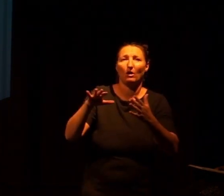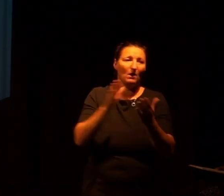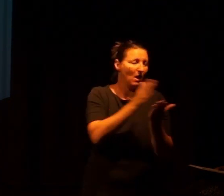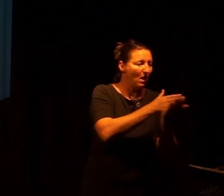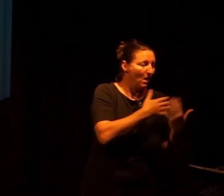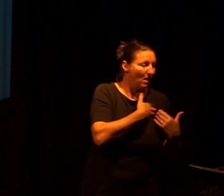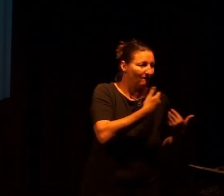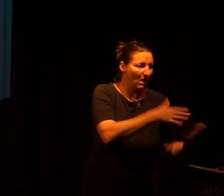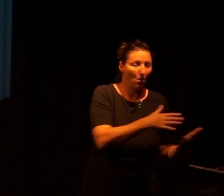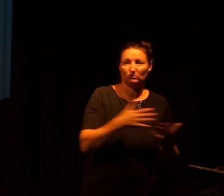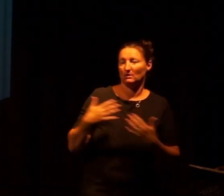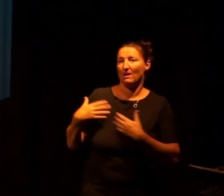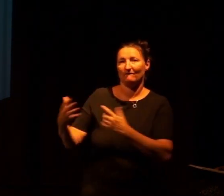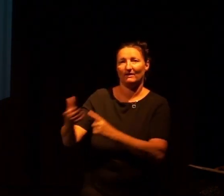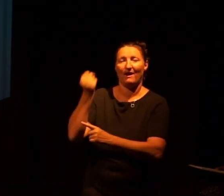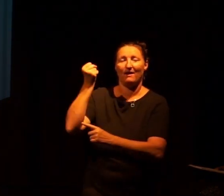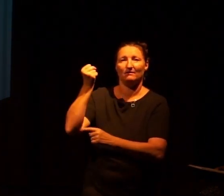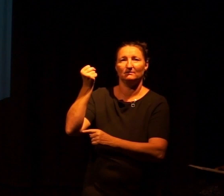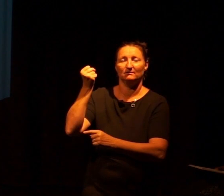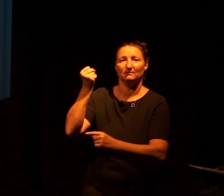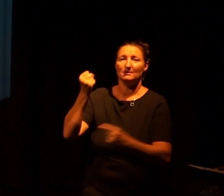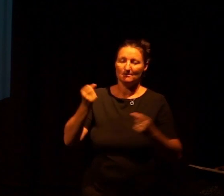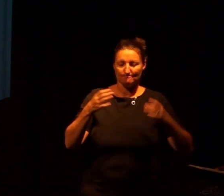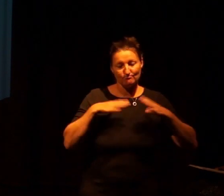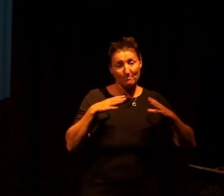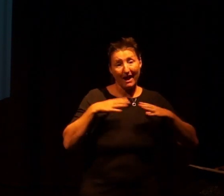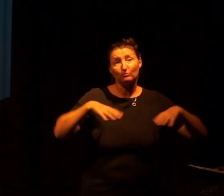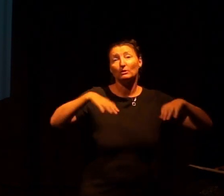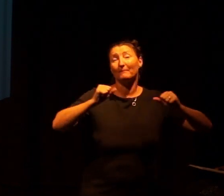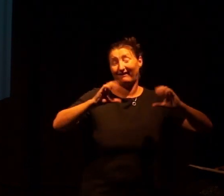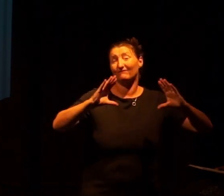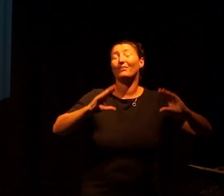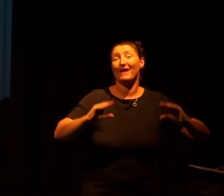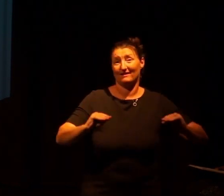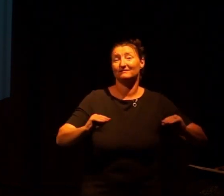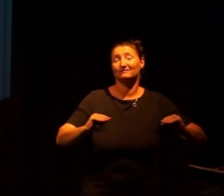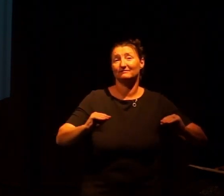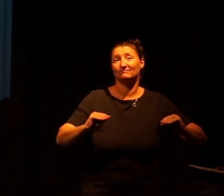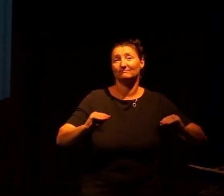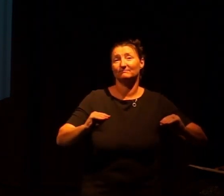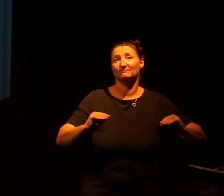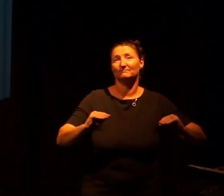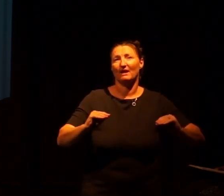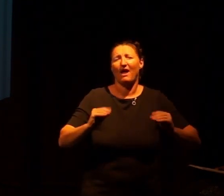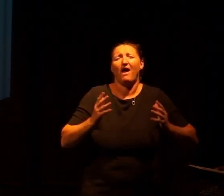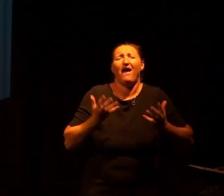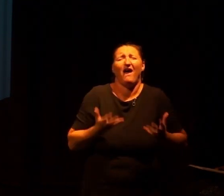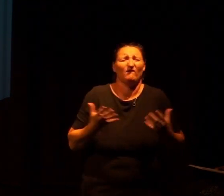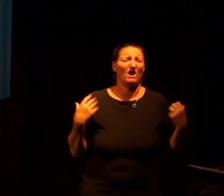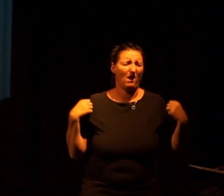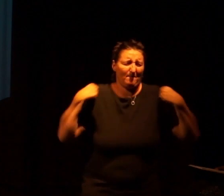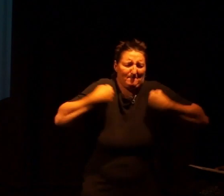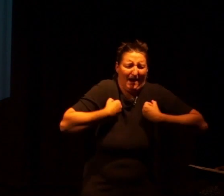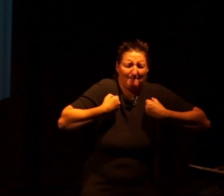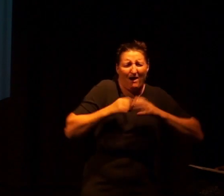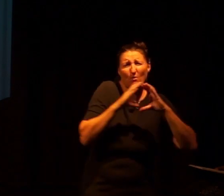love lost and love gained, preparing to begin for the ending, heavy with the bricks in